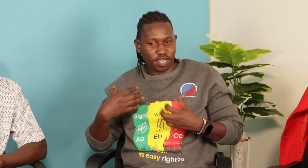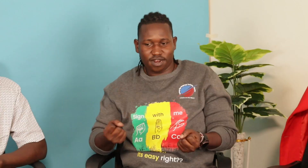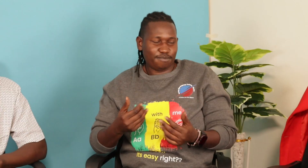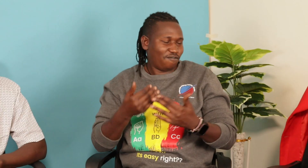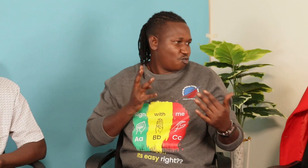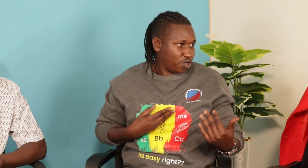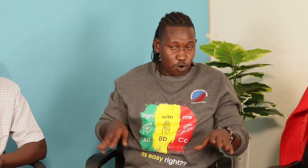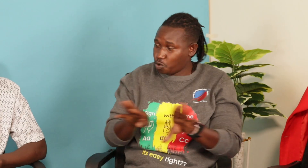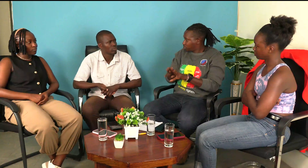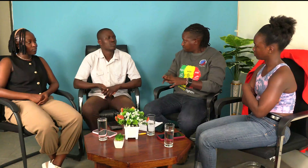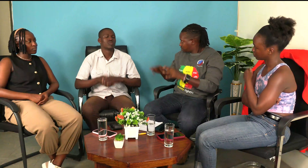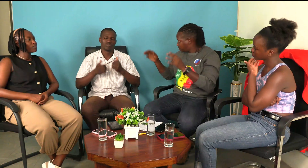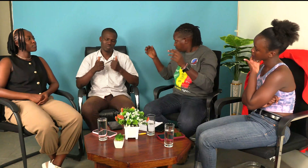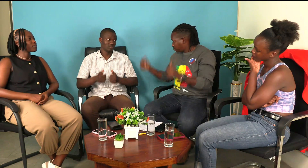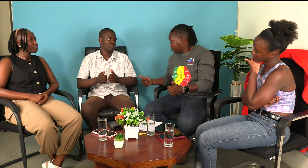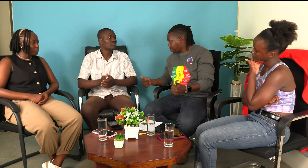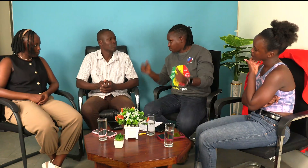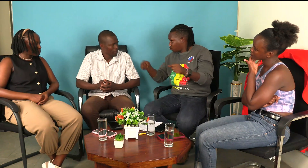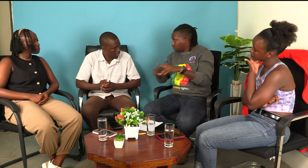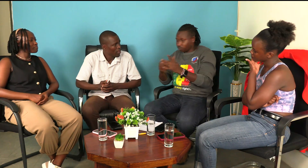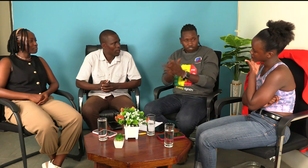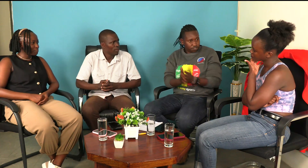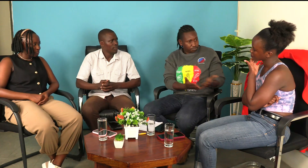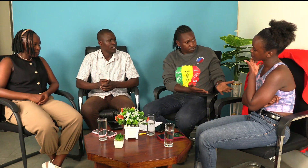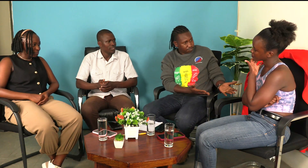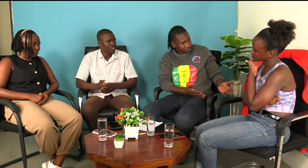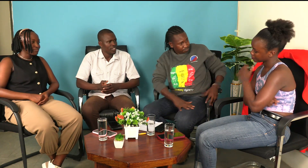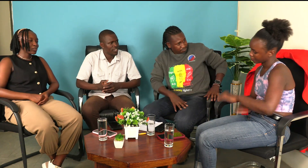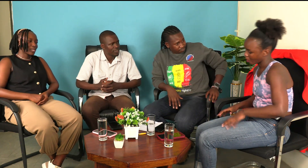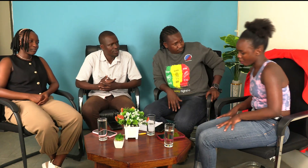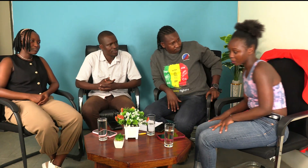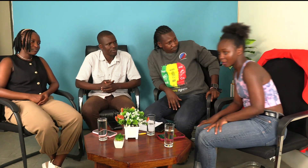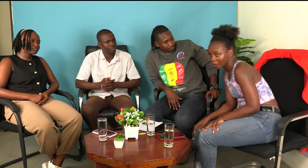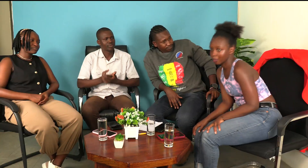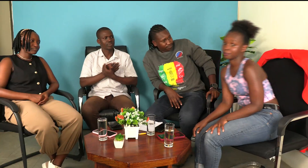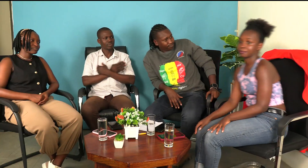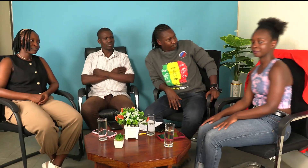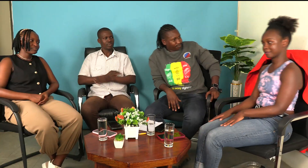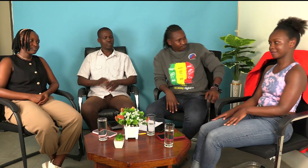you can offer to the viewers before we close. Is that okay? Maybe we can start with you, Sheila. Yeah.